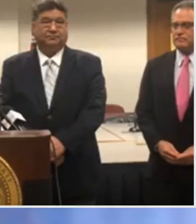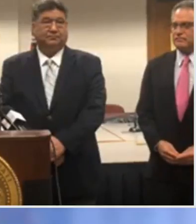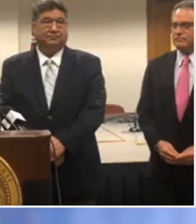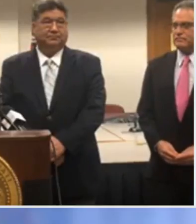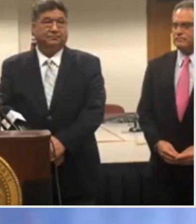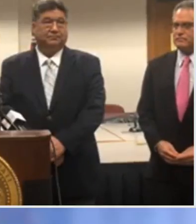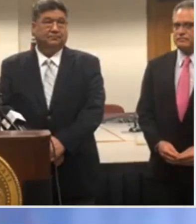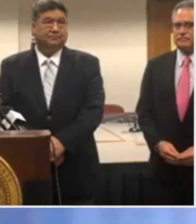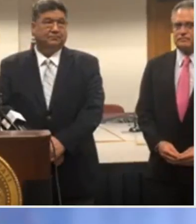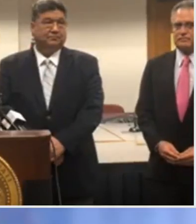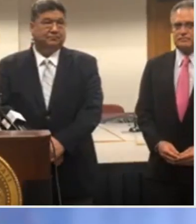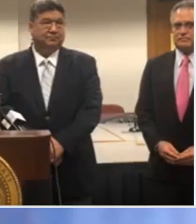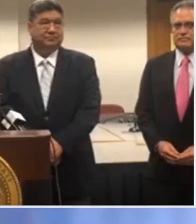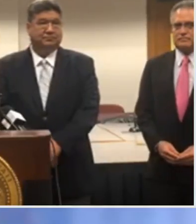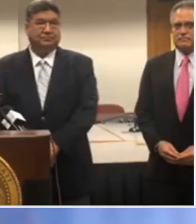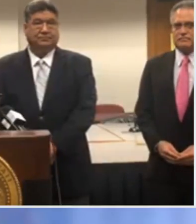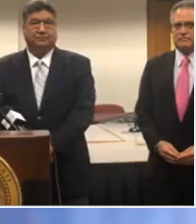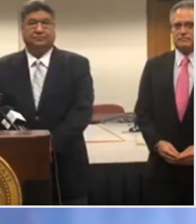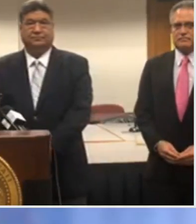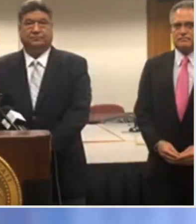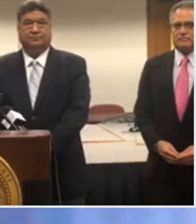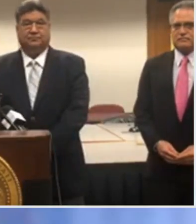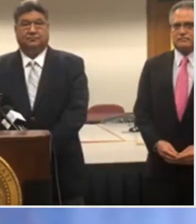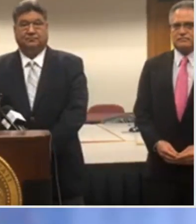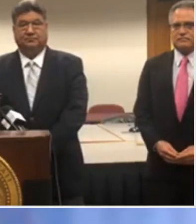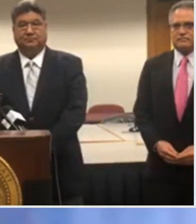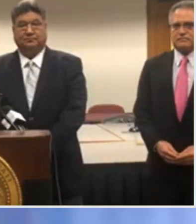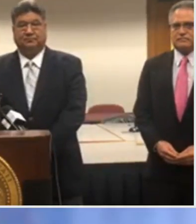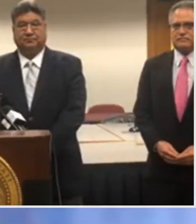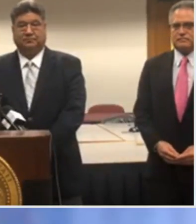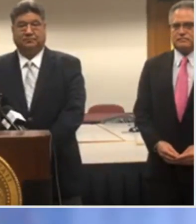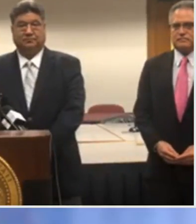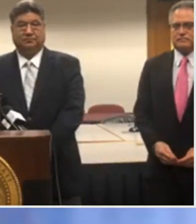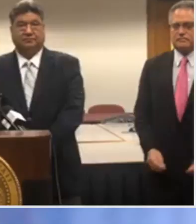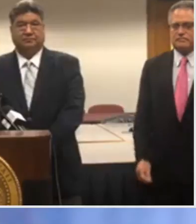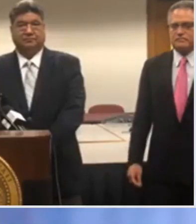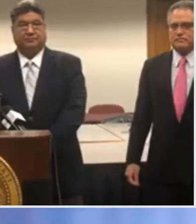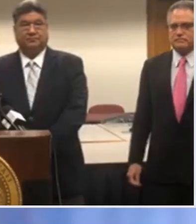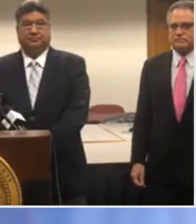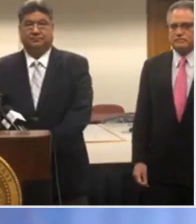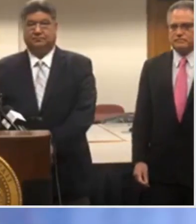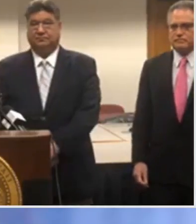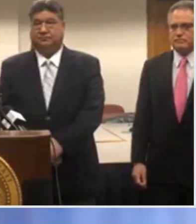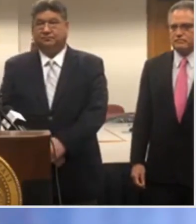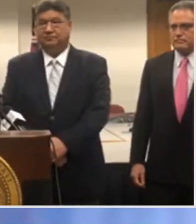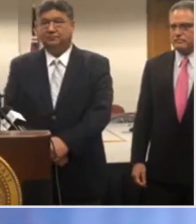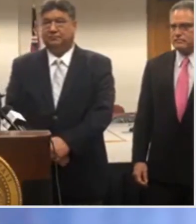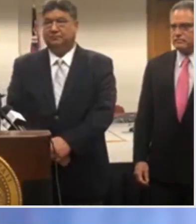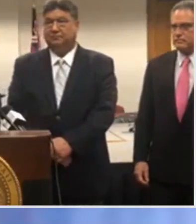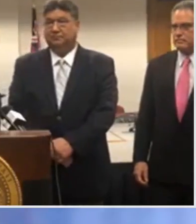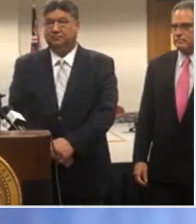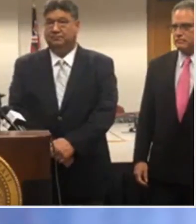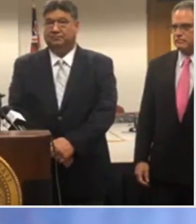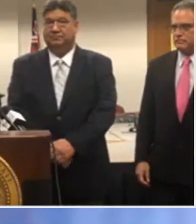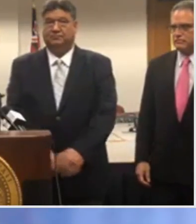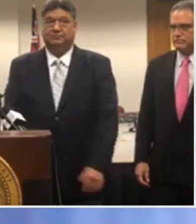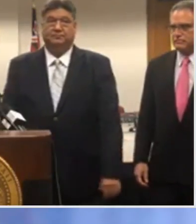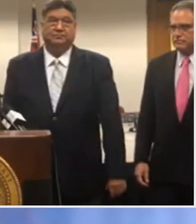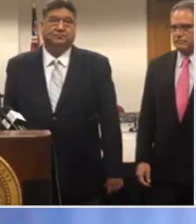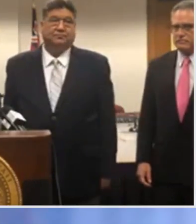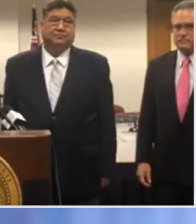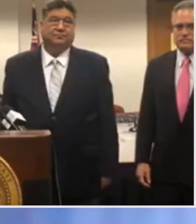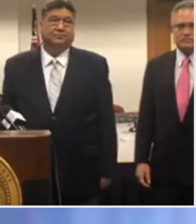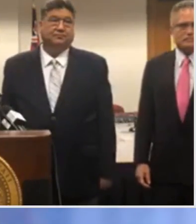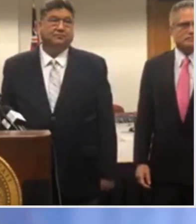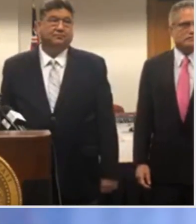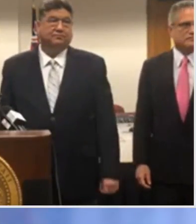when the time is appropriate, we would like to reconvene the session. As of this point, all of the bills and